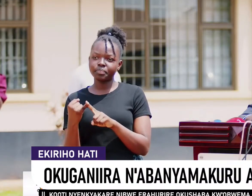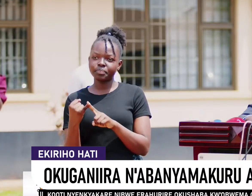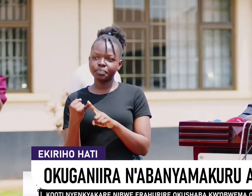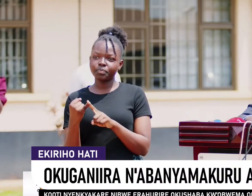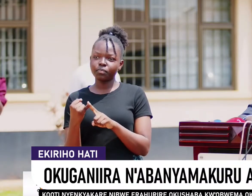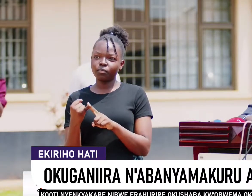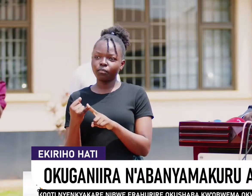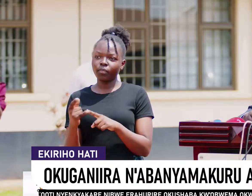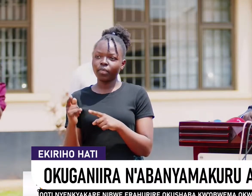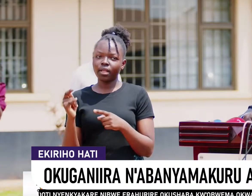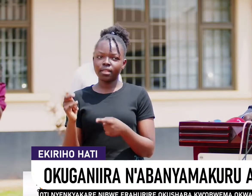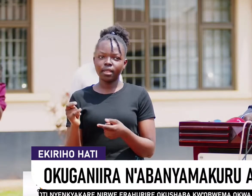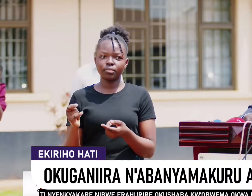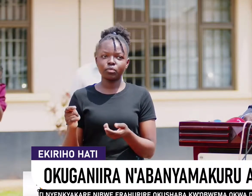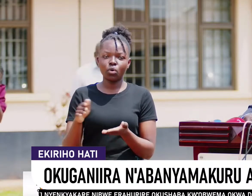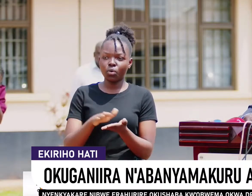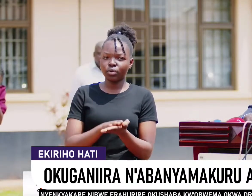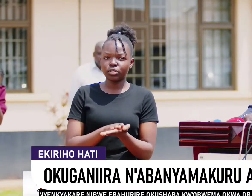the original